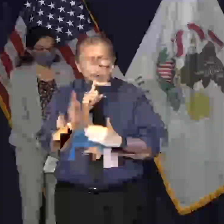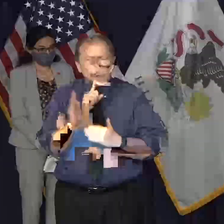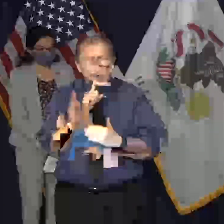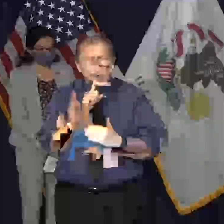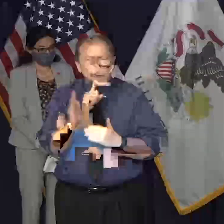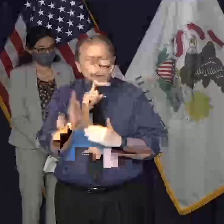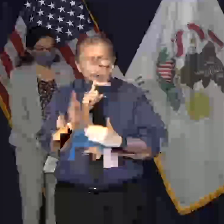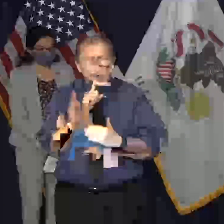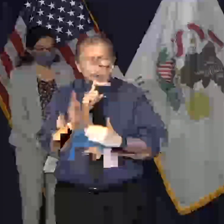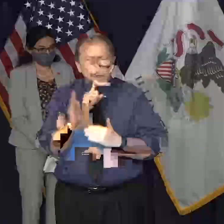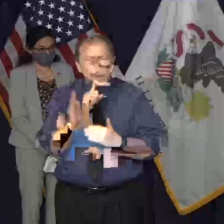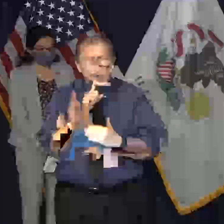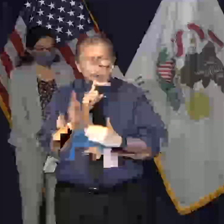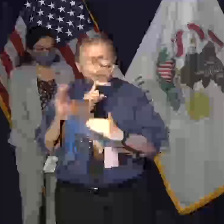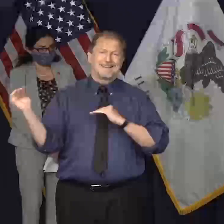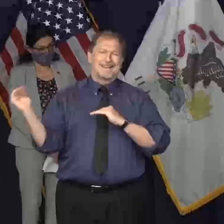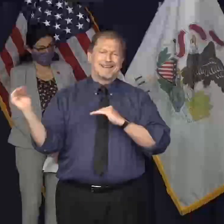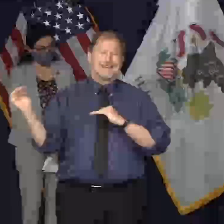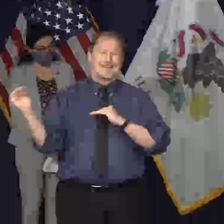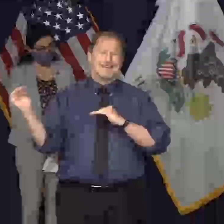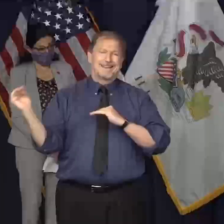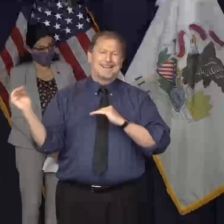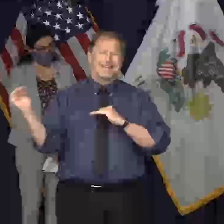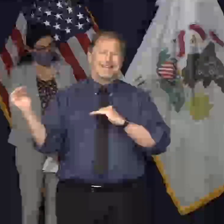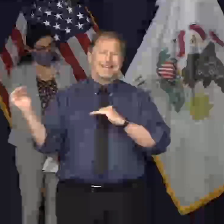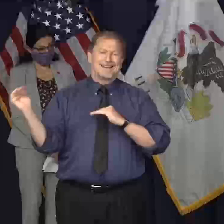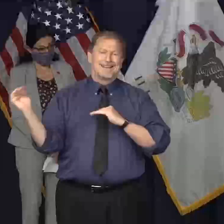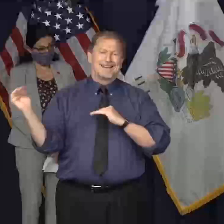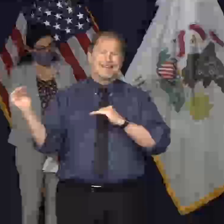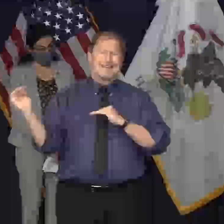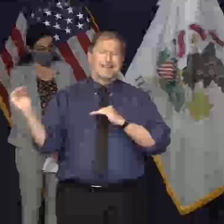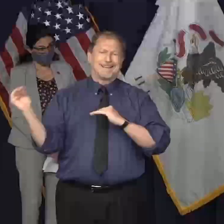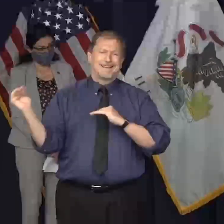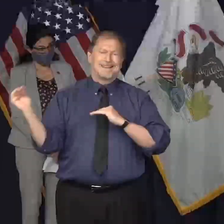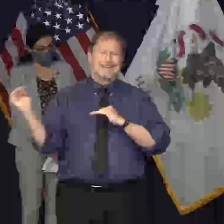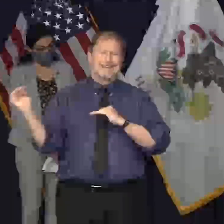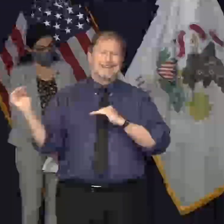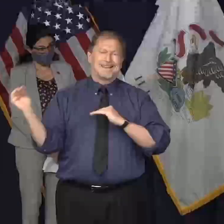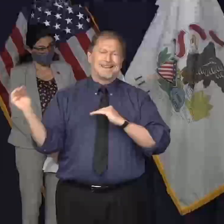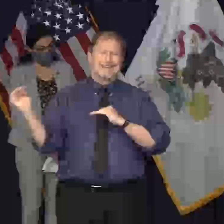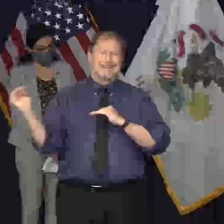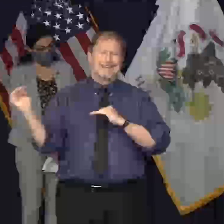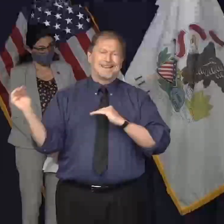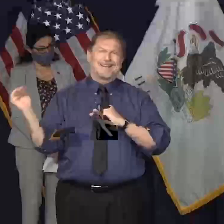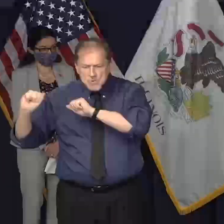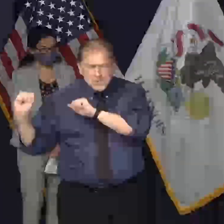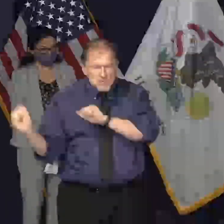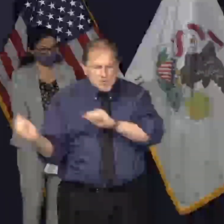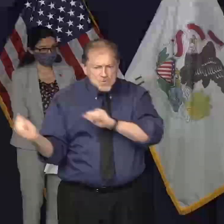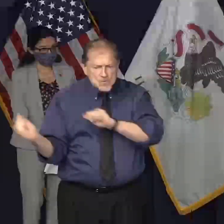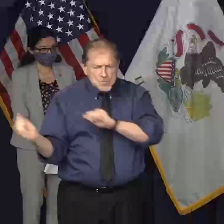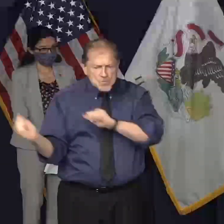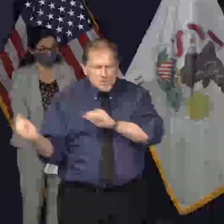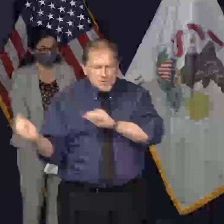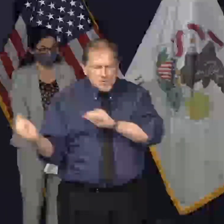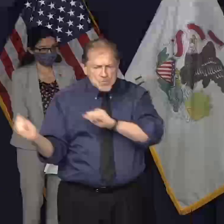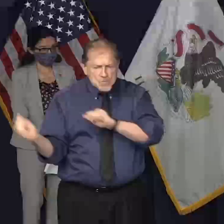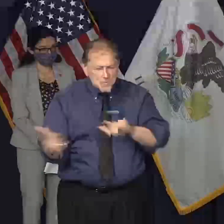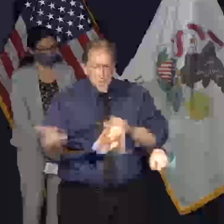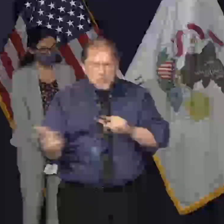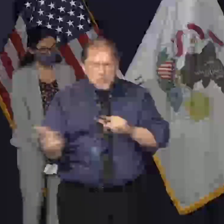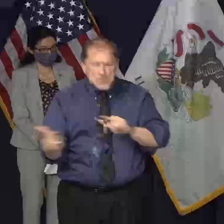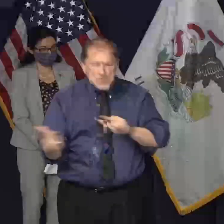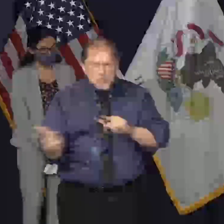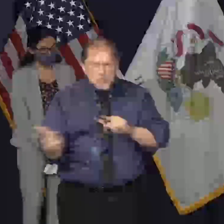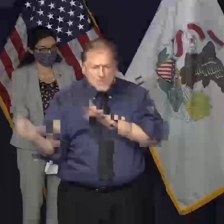reviewed current testing protocols, policies, and capacity to ensure that disparity of higher mortality rates in